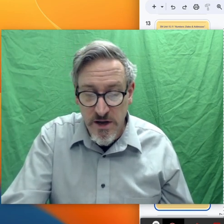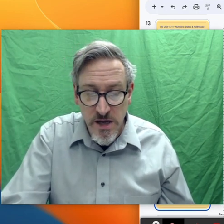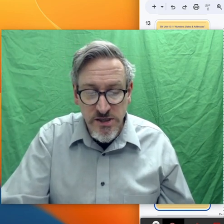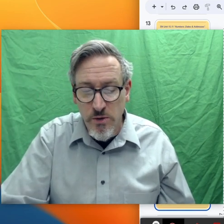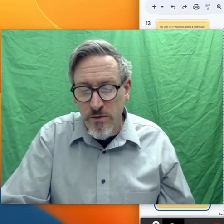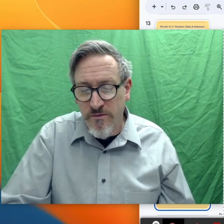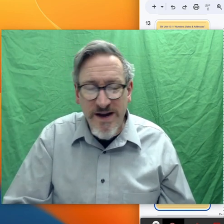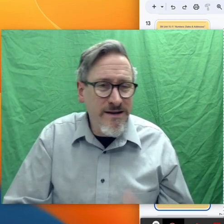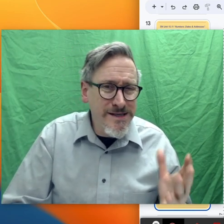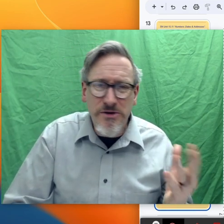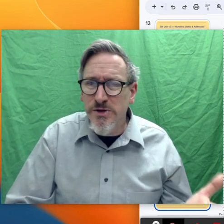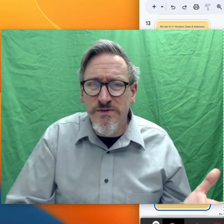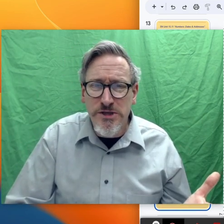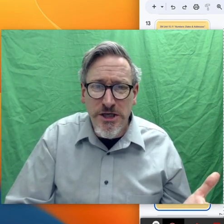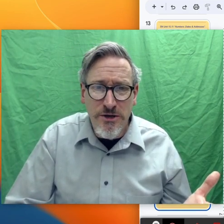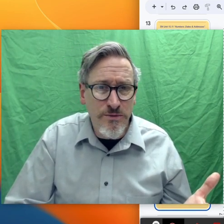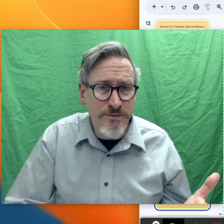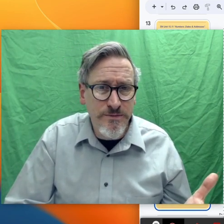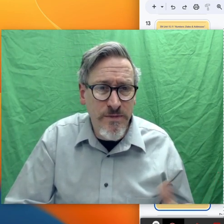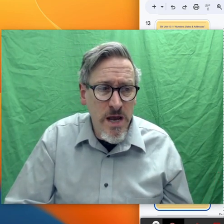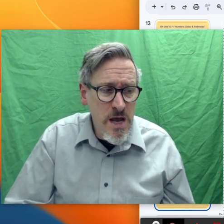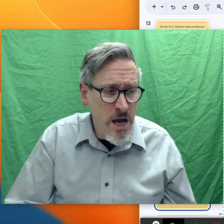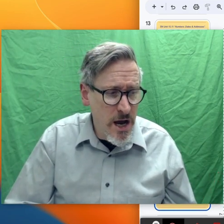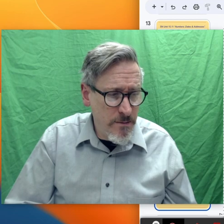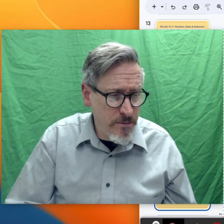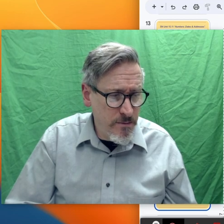stuff. So find things that are useful to you.